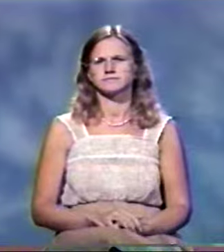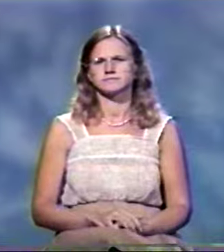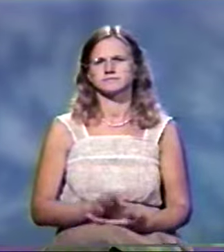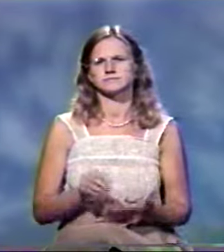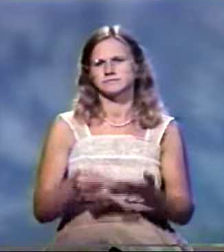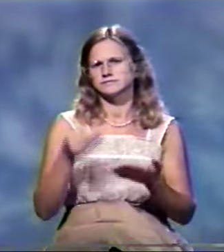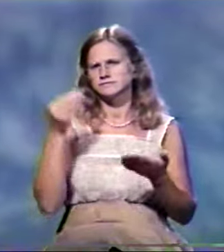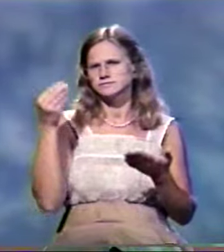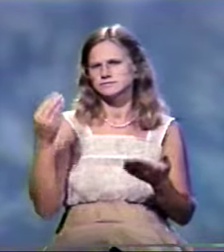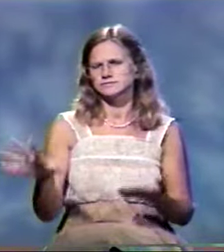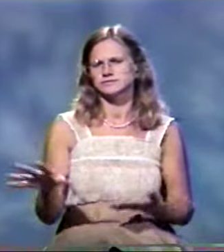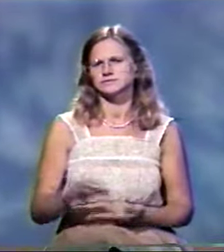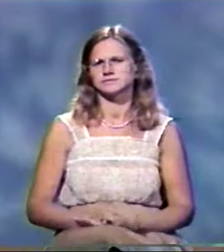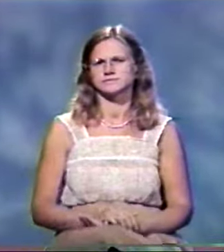Expensive.